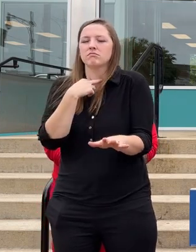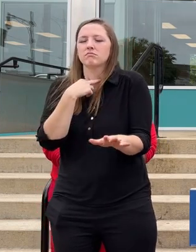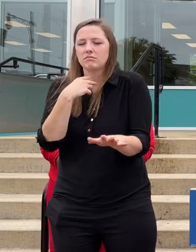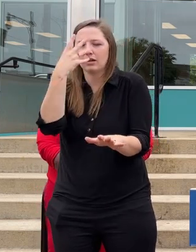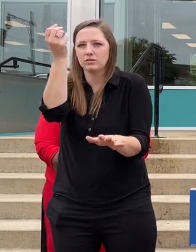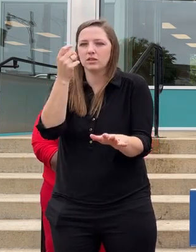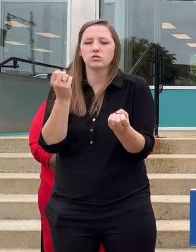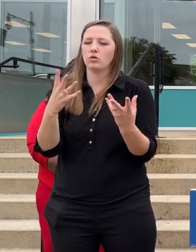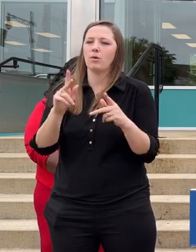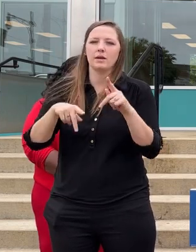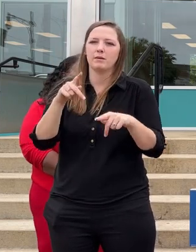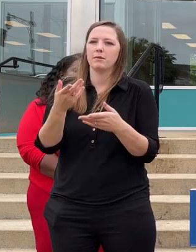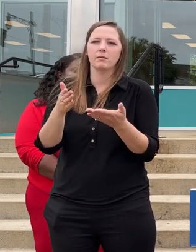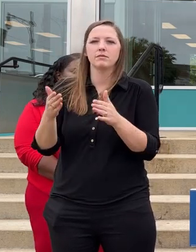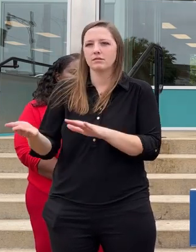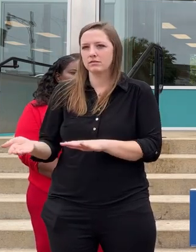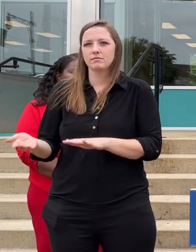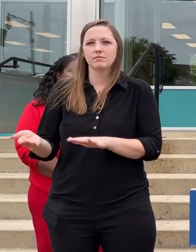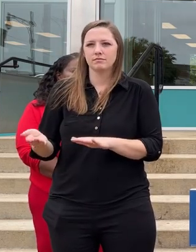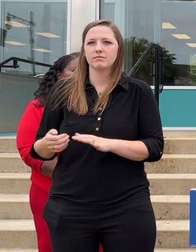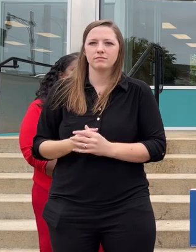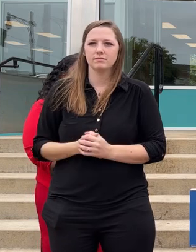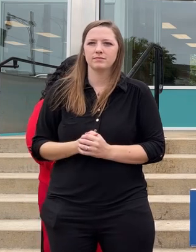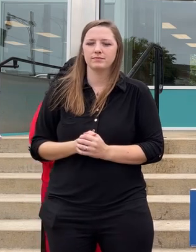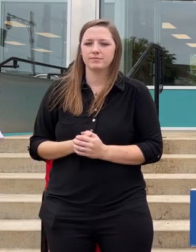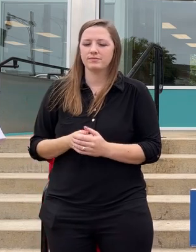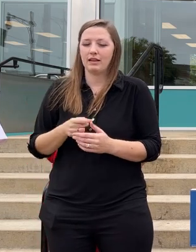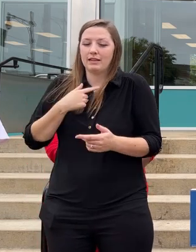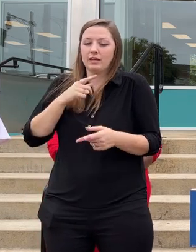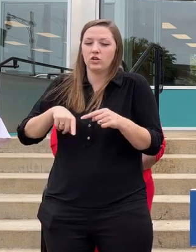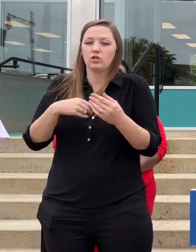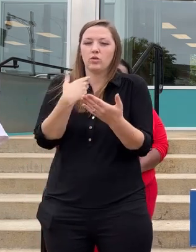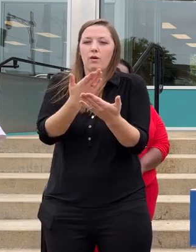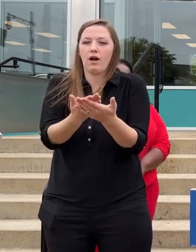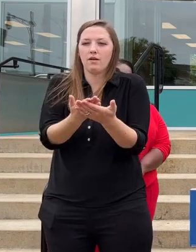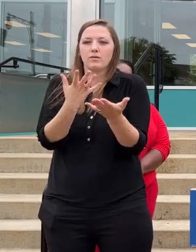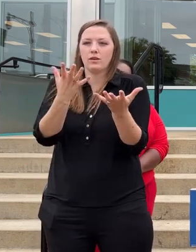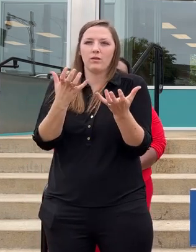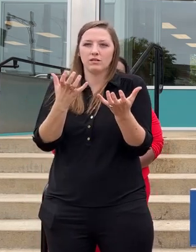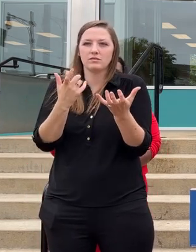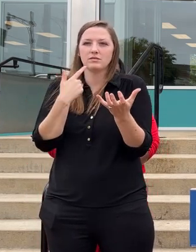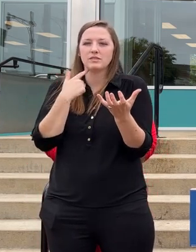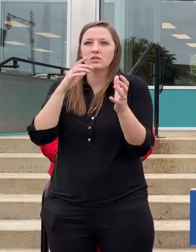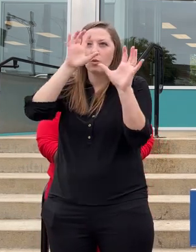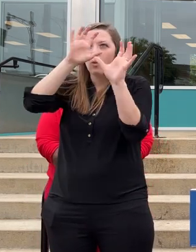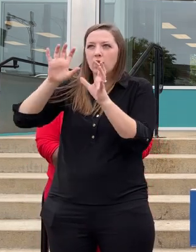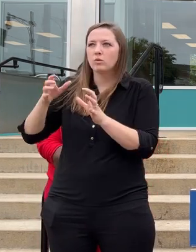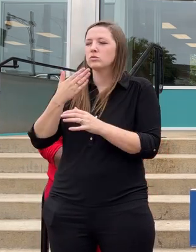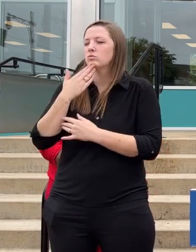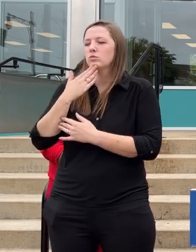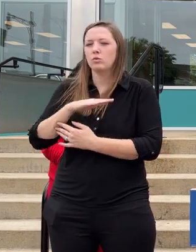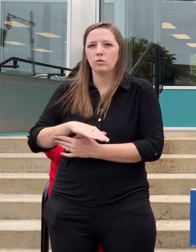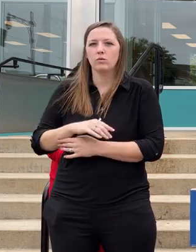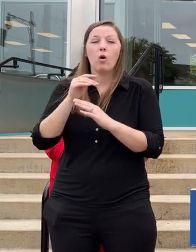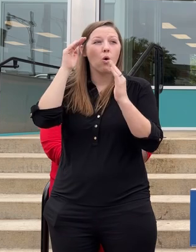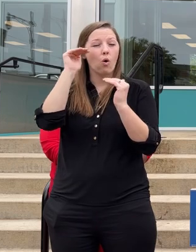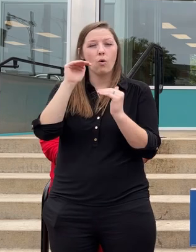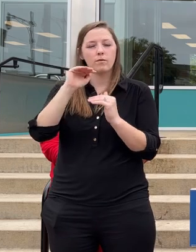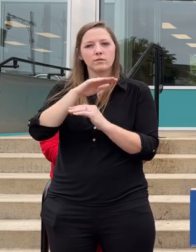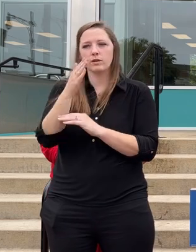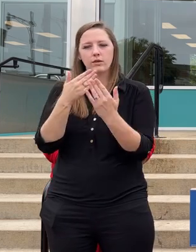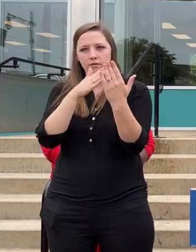people died going out in the storm and not getting to where they wanted to in the long run because the conditions were so bad. Hopefully we never face that